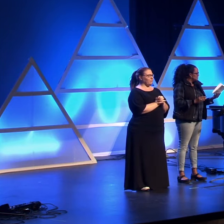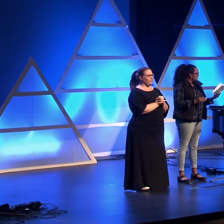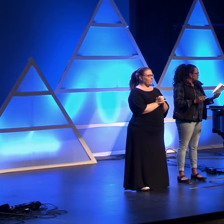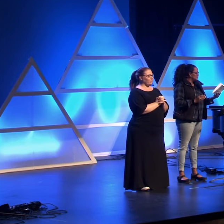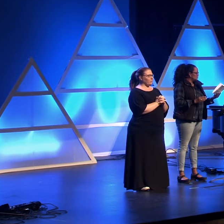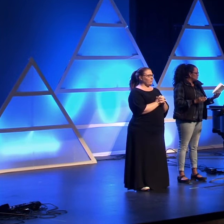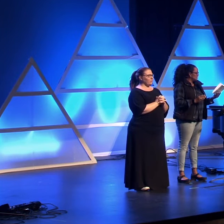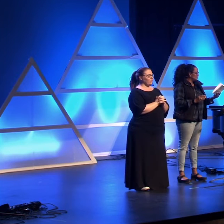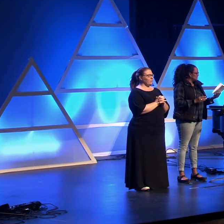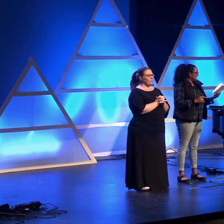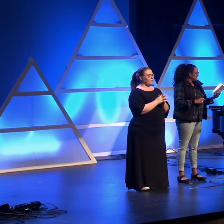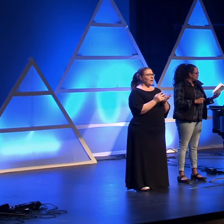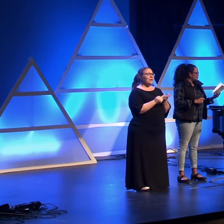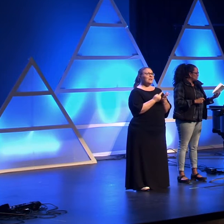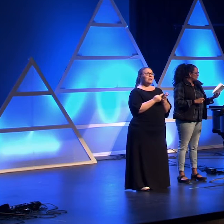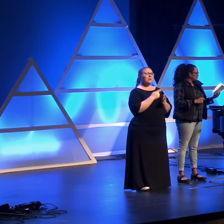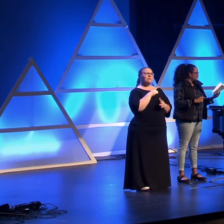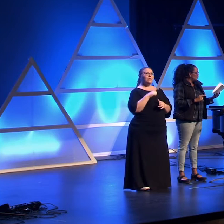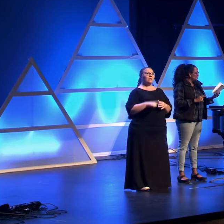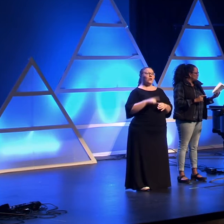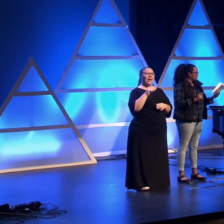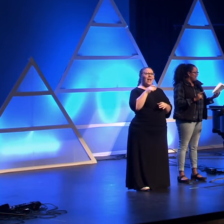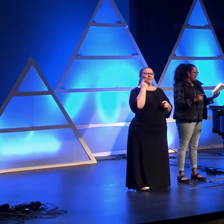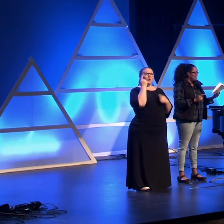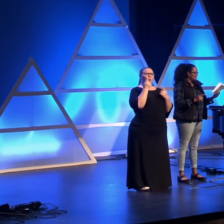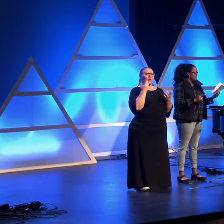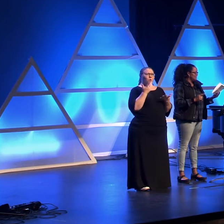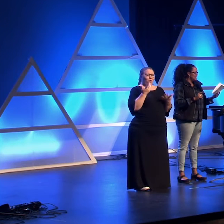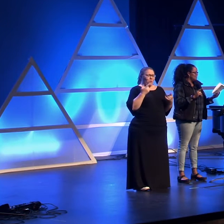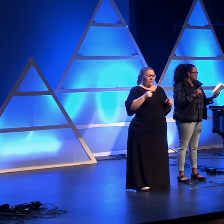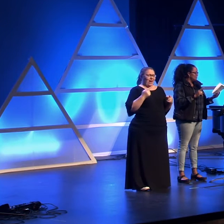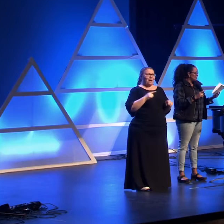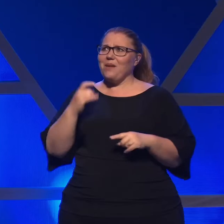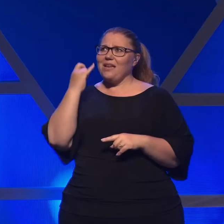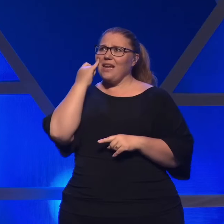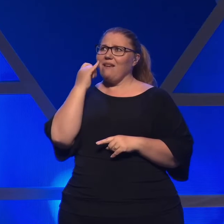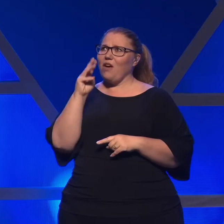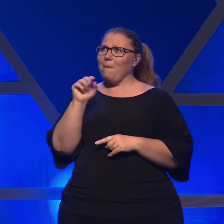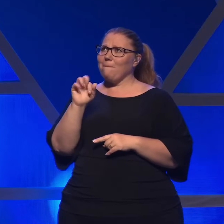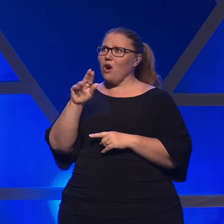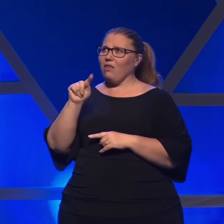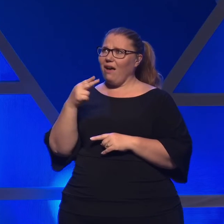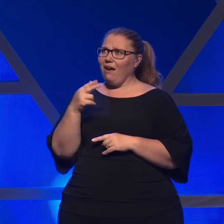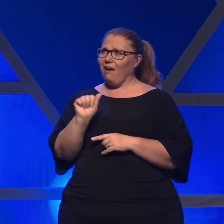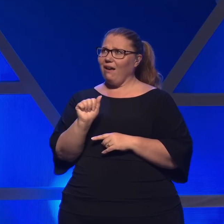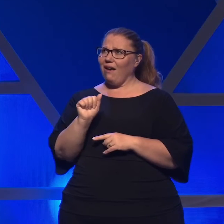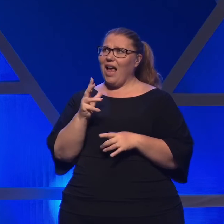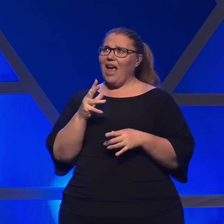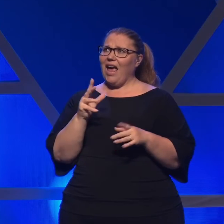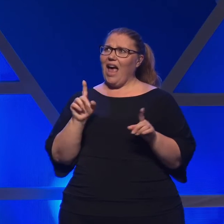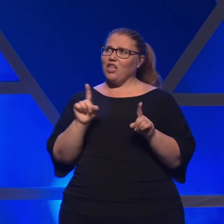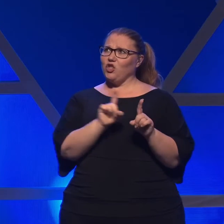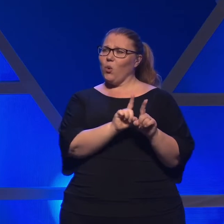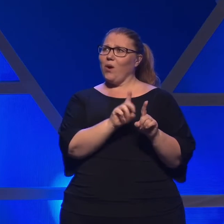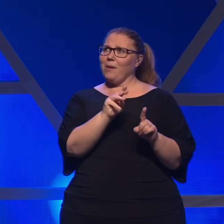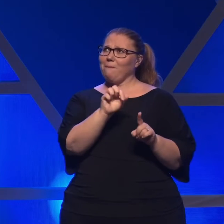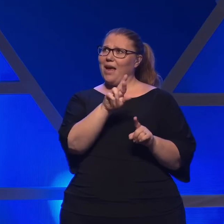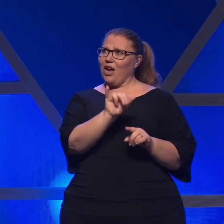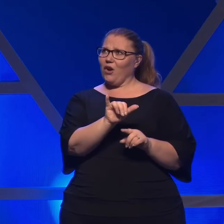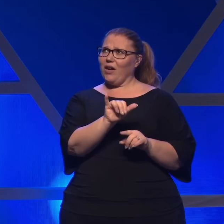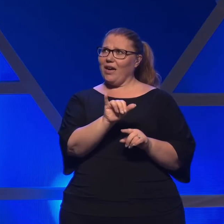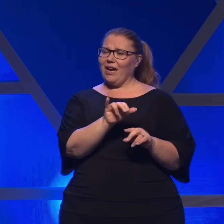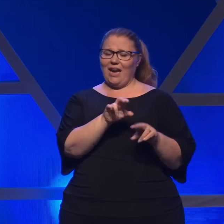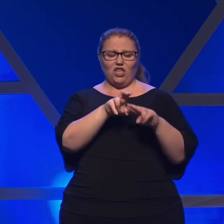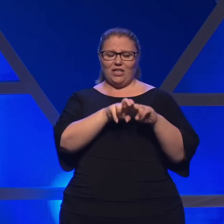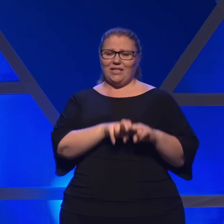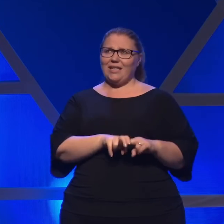Sometimes, Lord, I really have to wonder, what would have happened if Martha had joined Mary in simply sitting